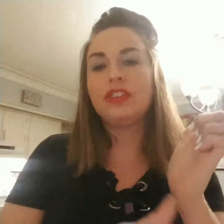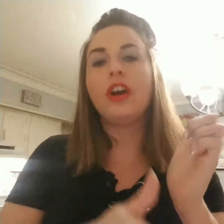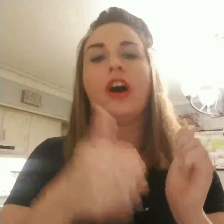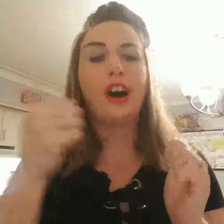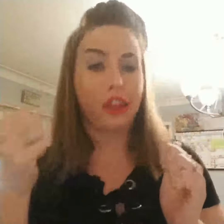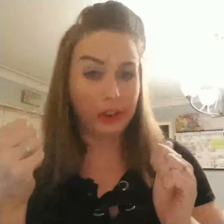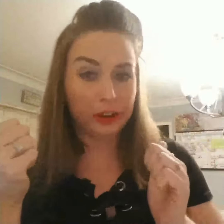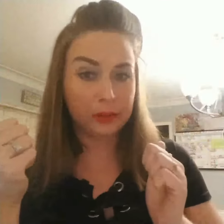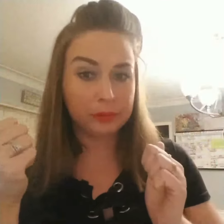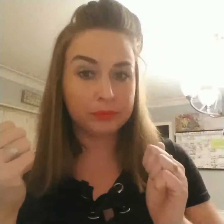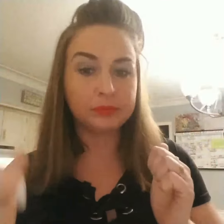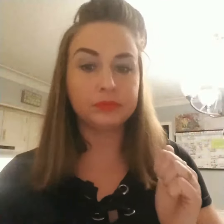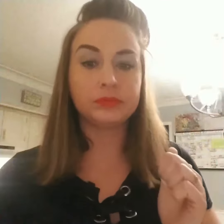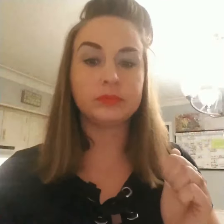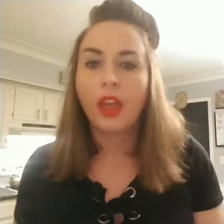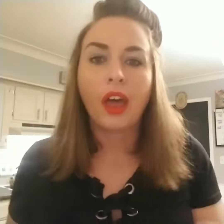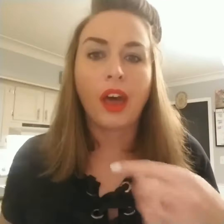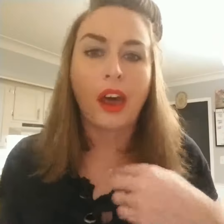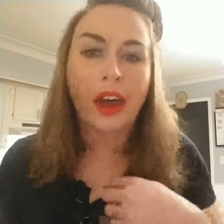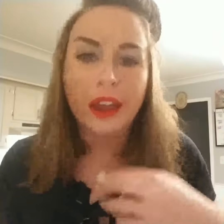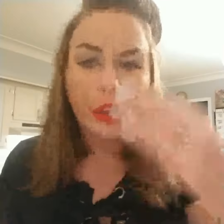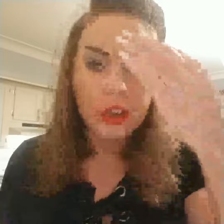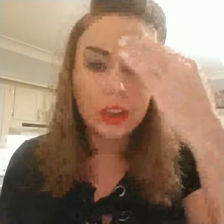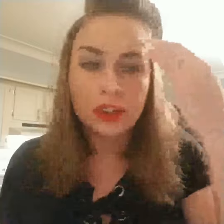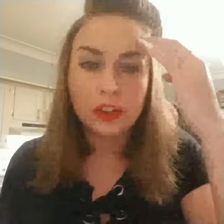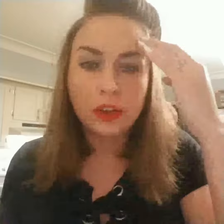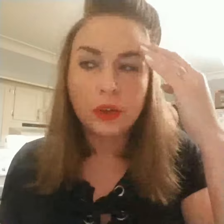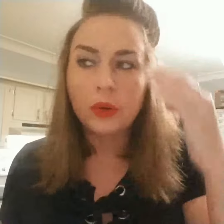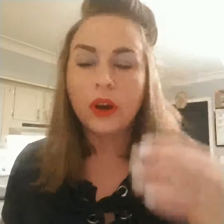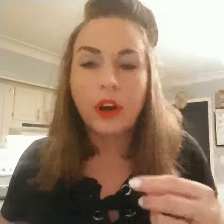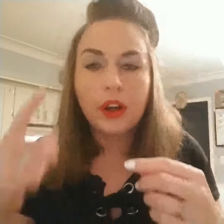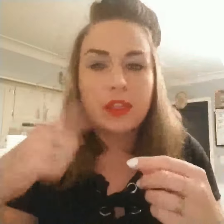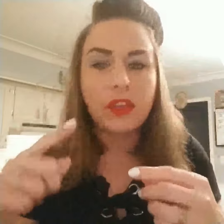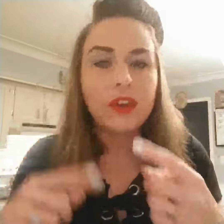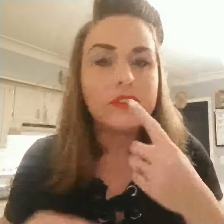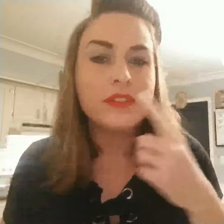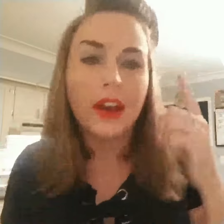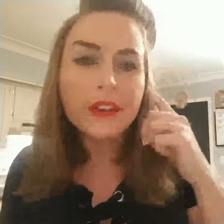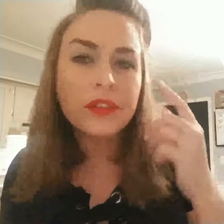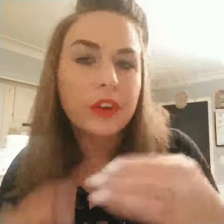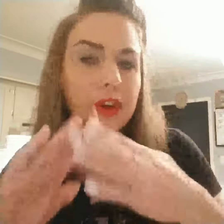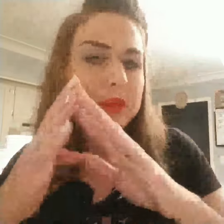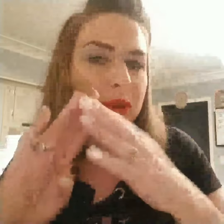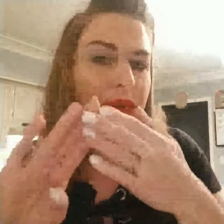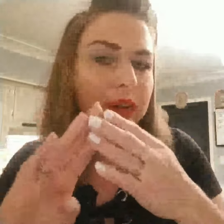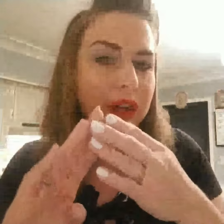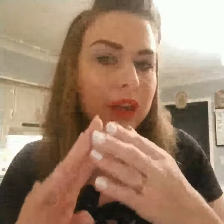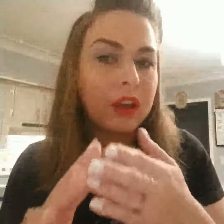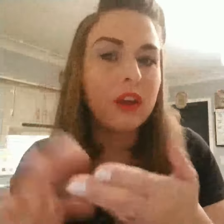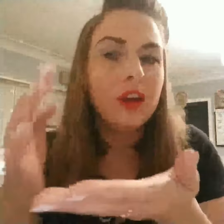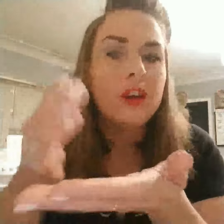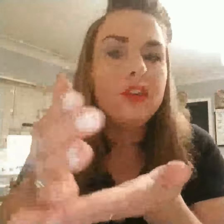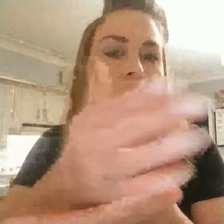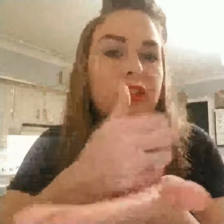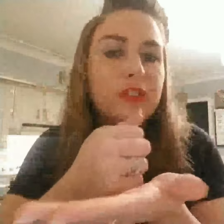other I knew the deaf community deserved